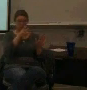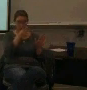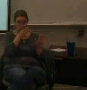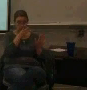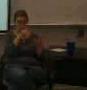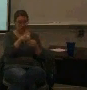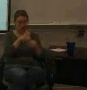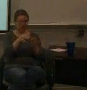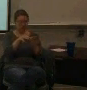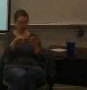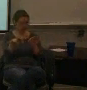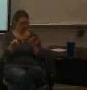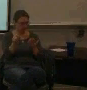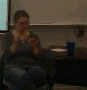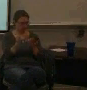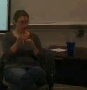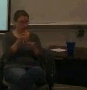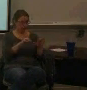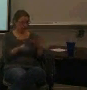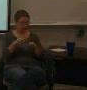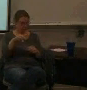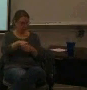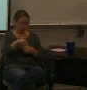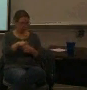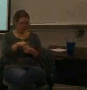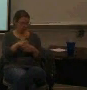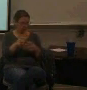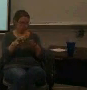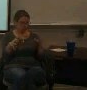in the formula of a chemical compound.